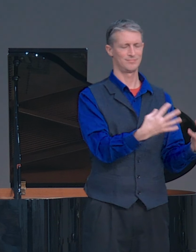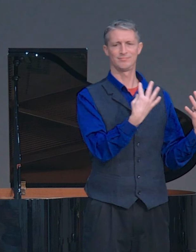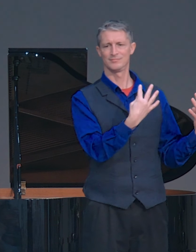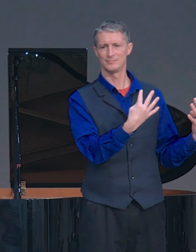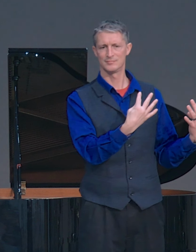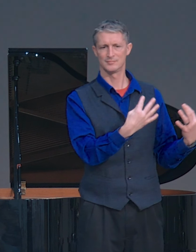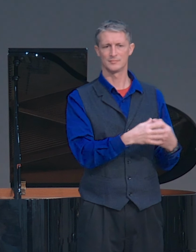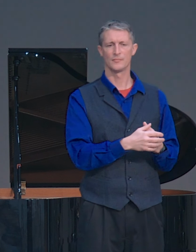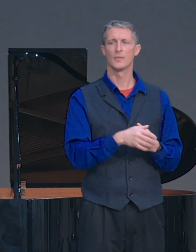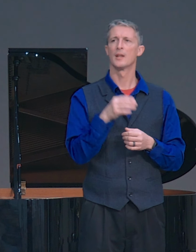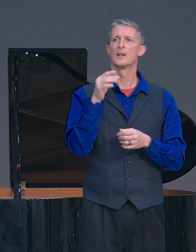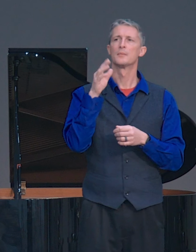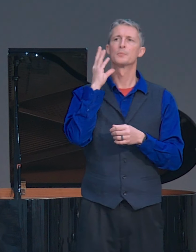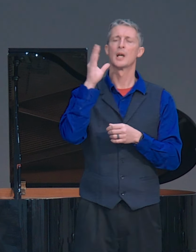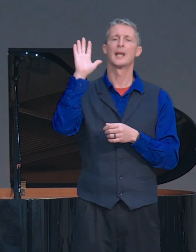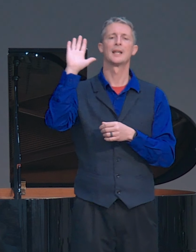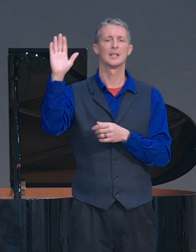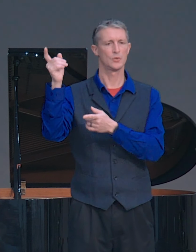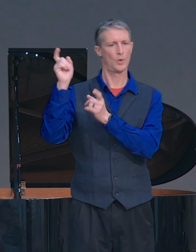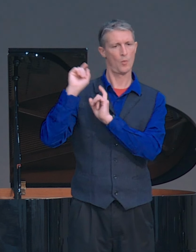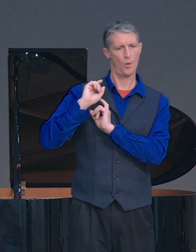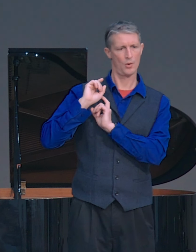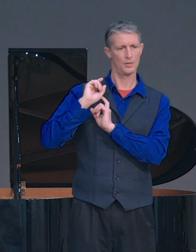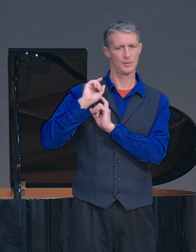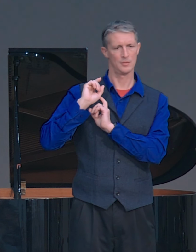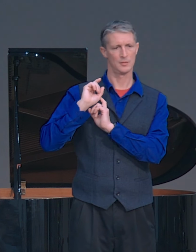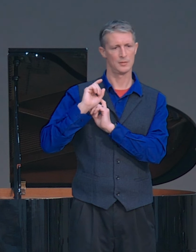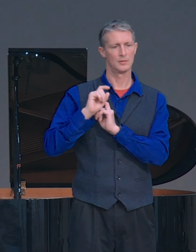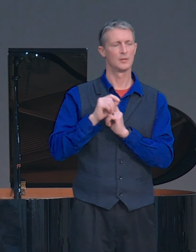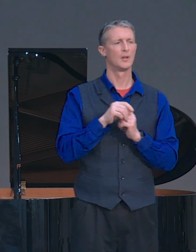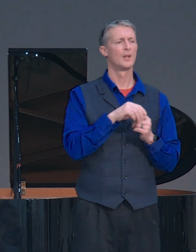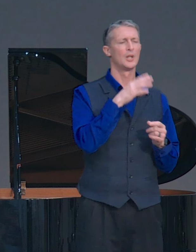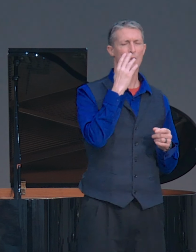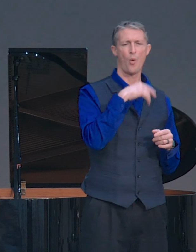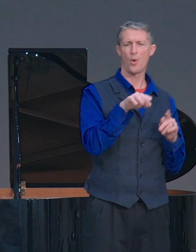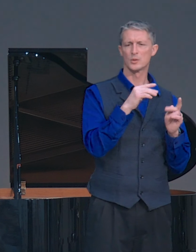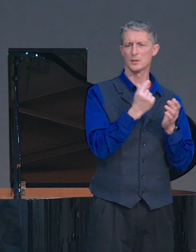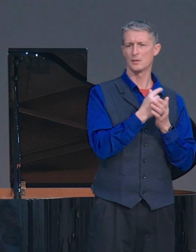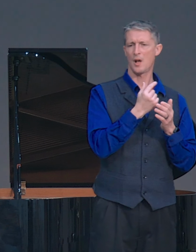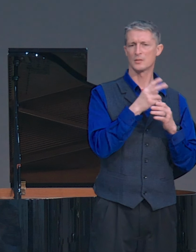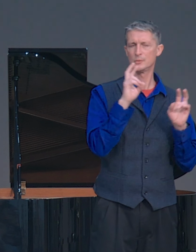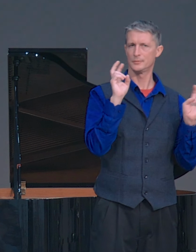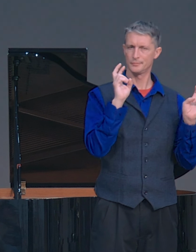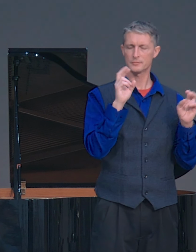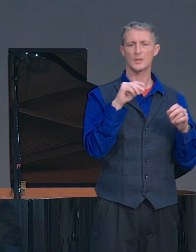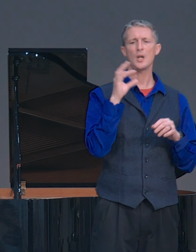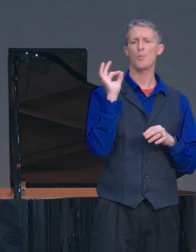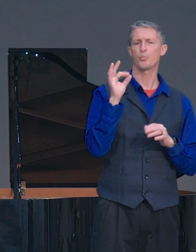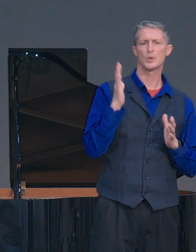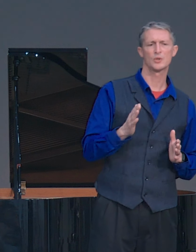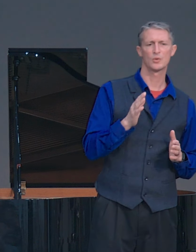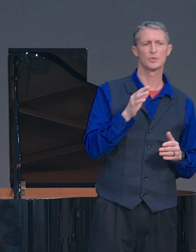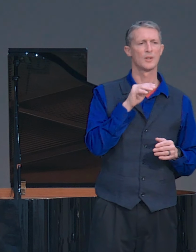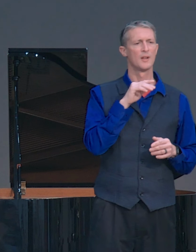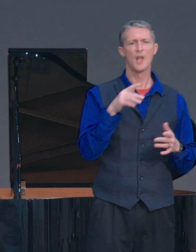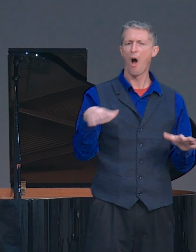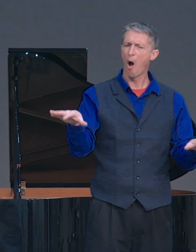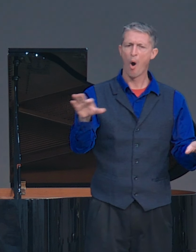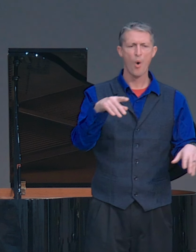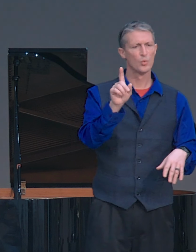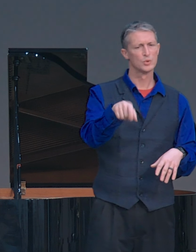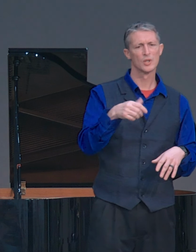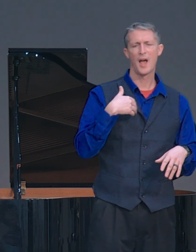Father, the health and wealth gospel preachers would tell you, will be a bigger house and a fancier car and a larger